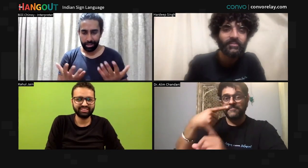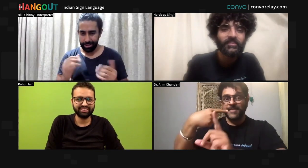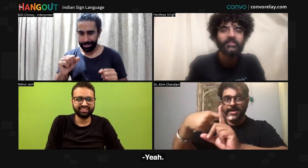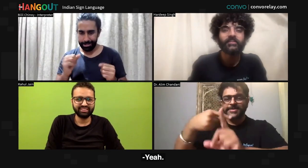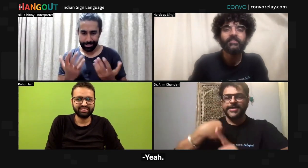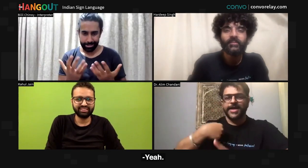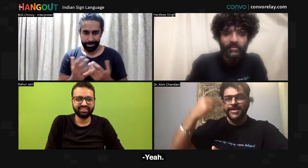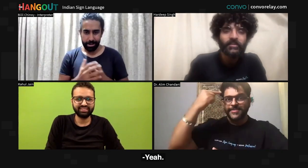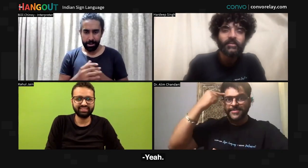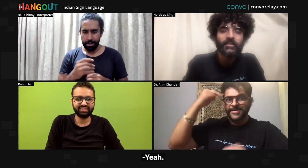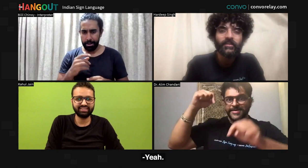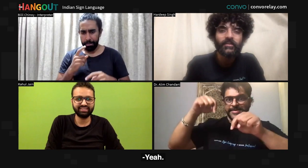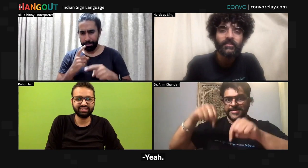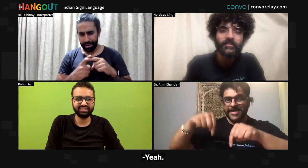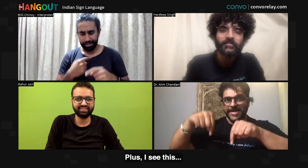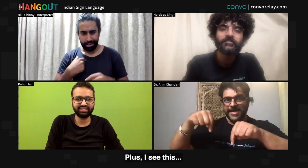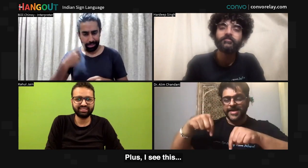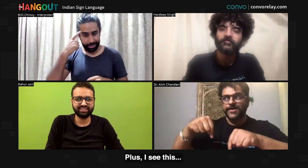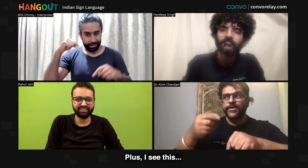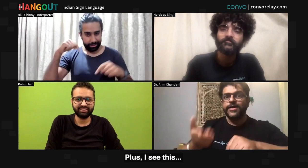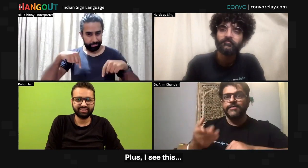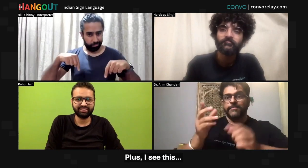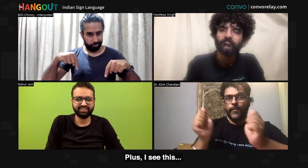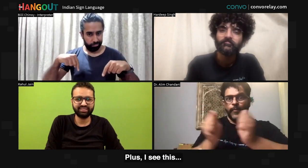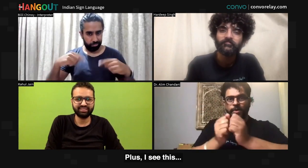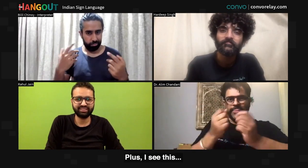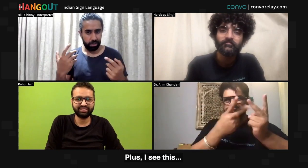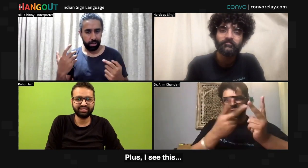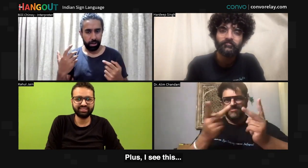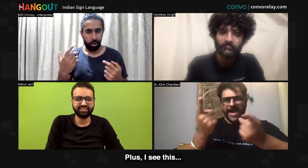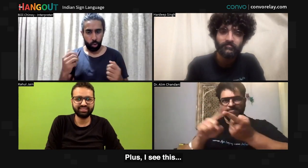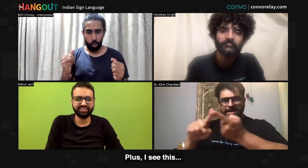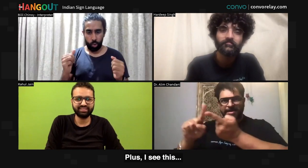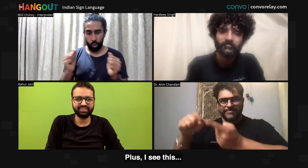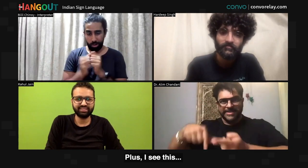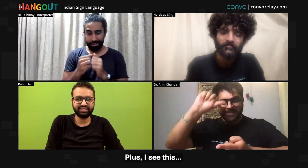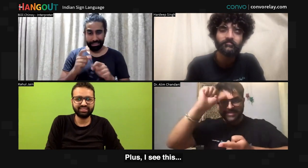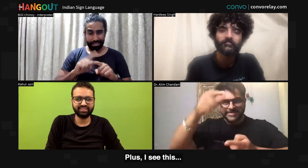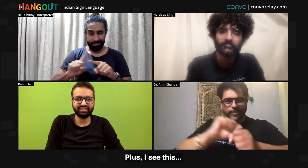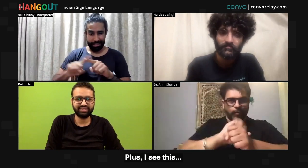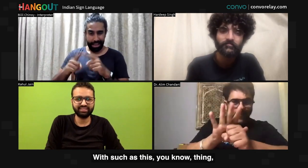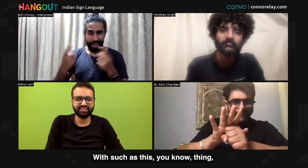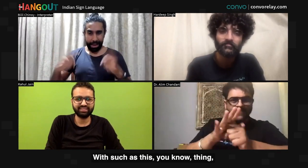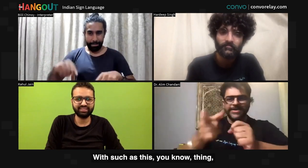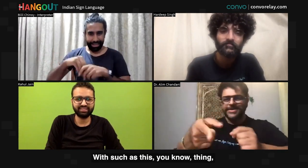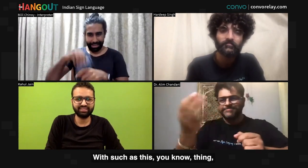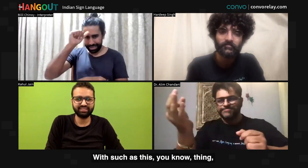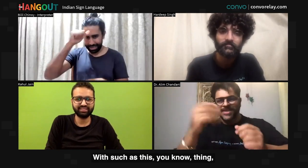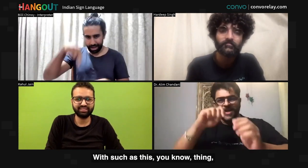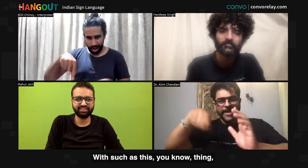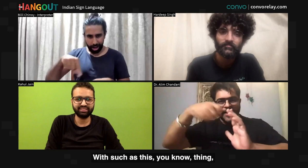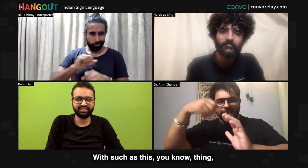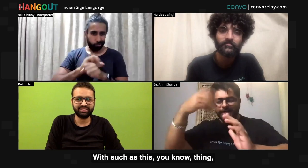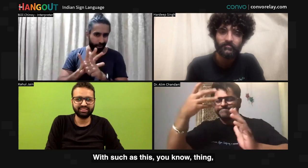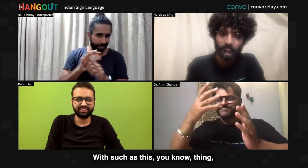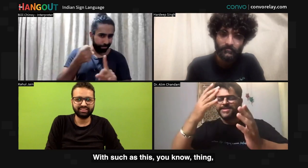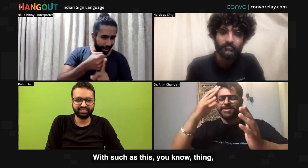Yep. Plus I see, um, this with such as this, you know, thing, you know,